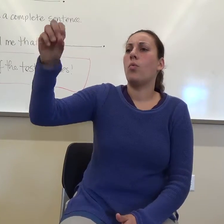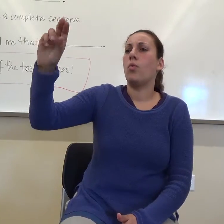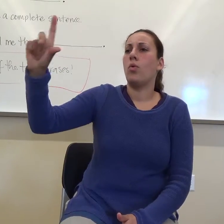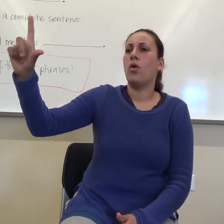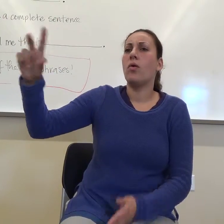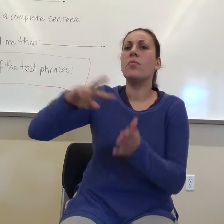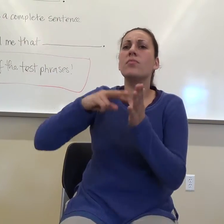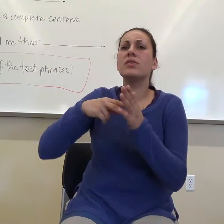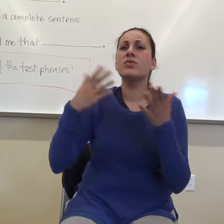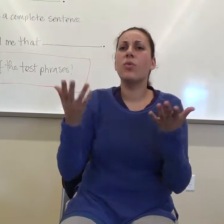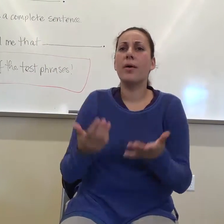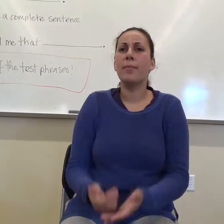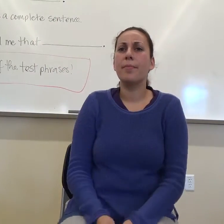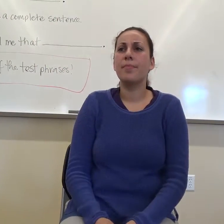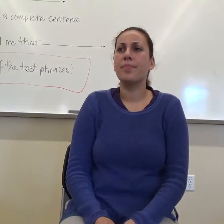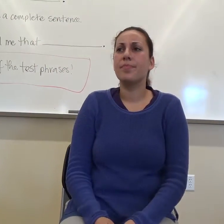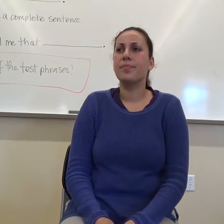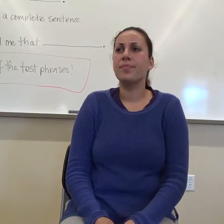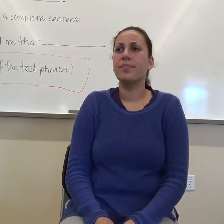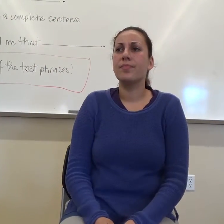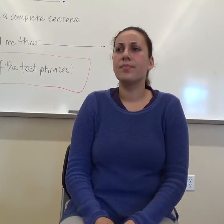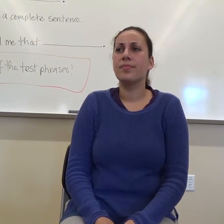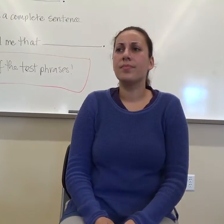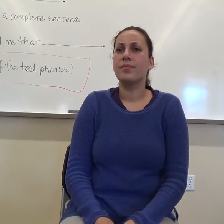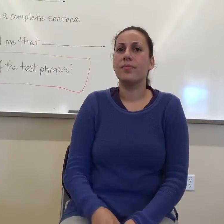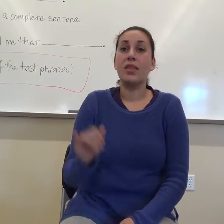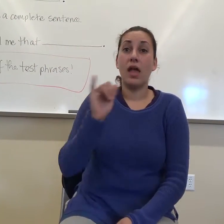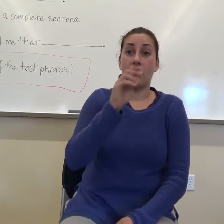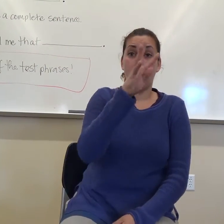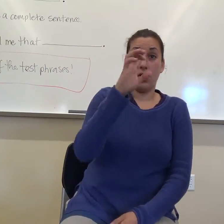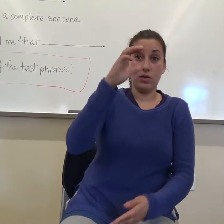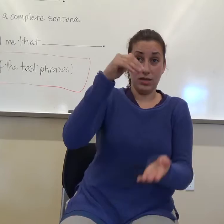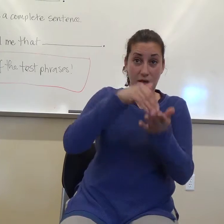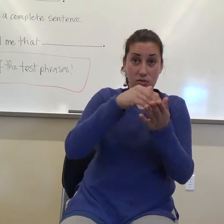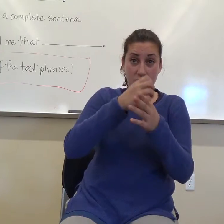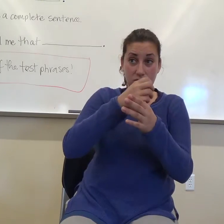year, about 400,000 students across the country are disciplined with corporal